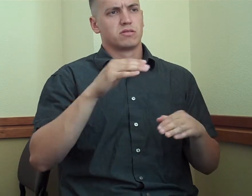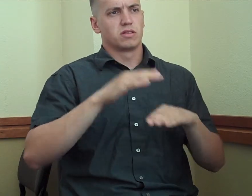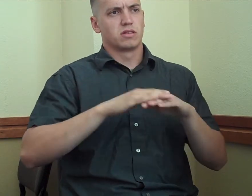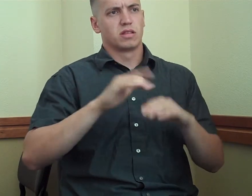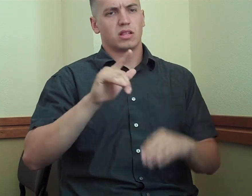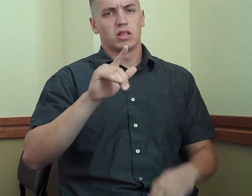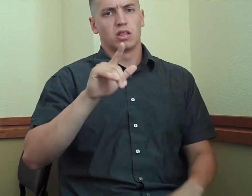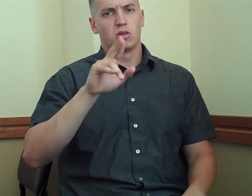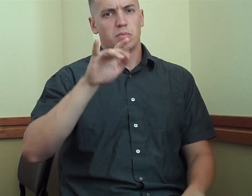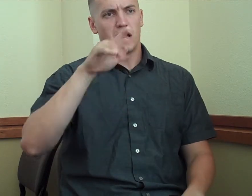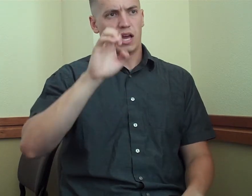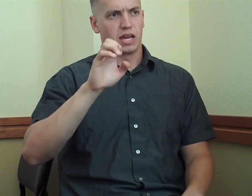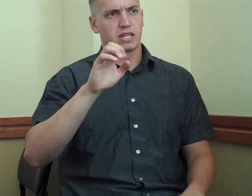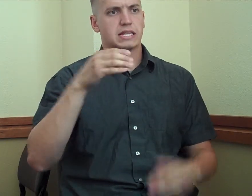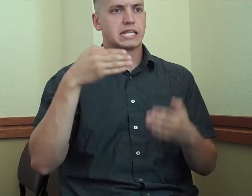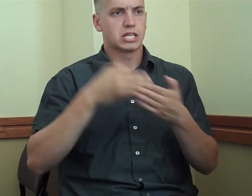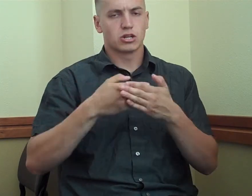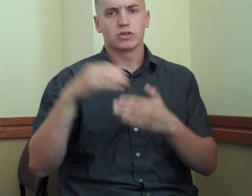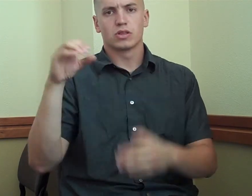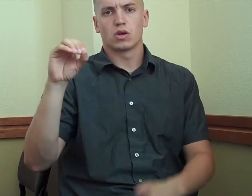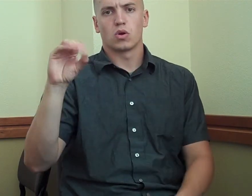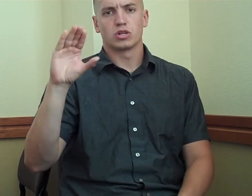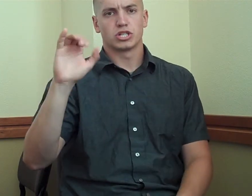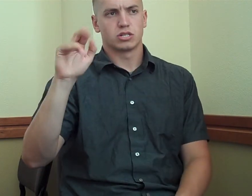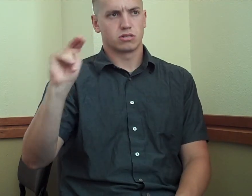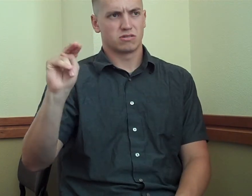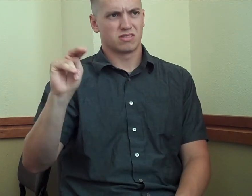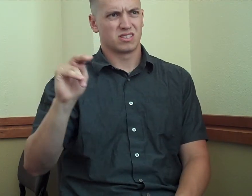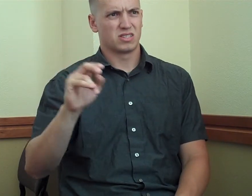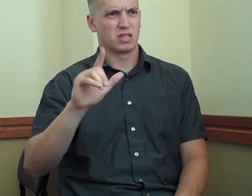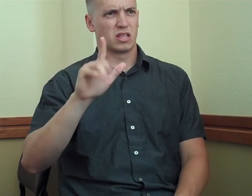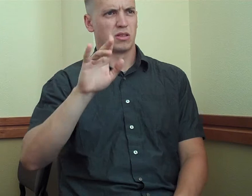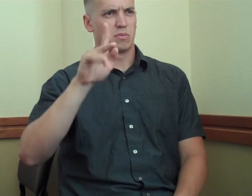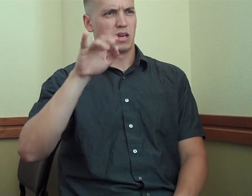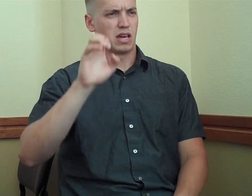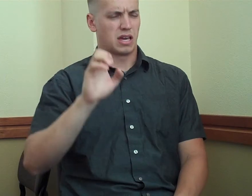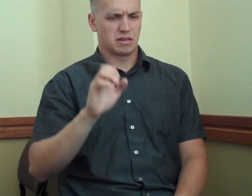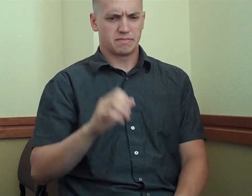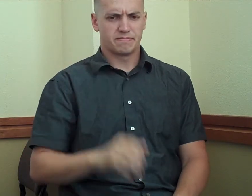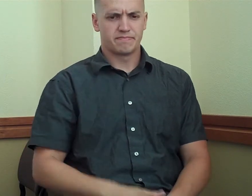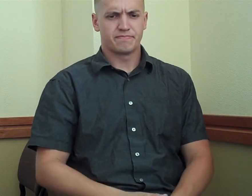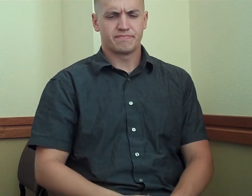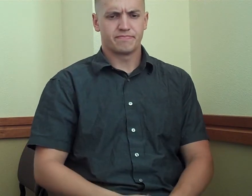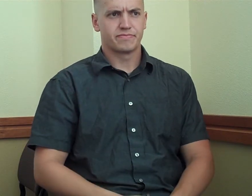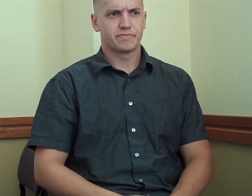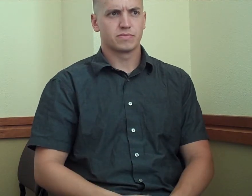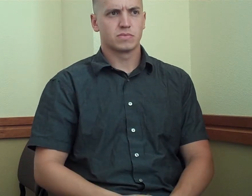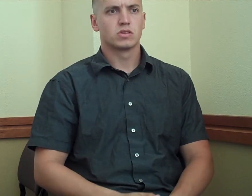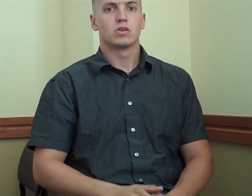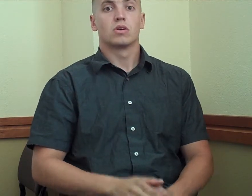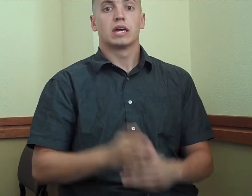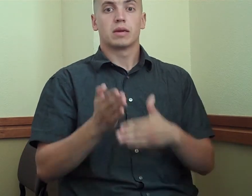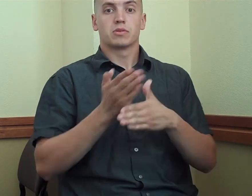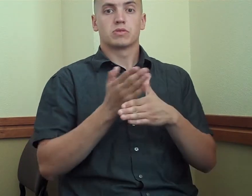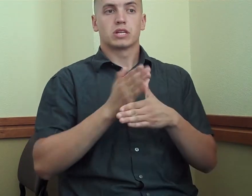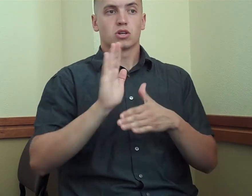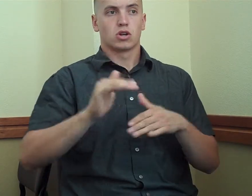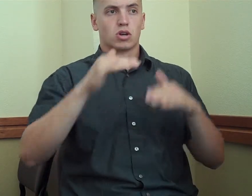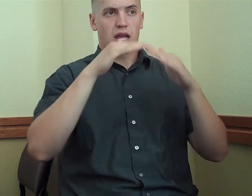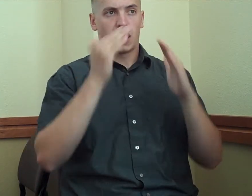out. In between the rocks, around her house, grow blue and purple and rose-colored flowers. The